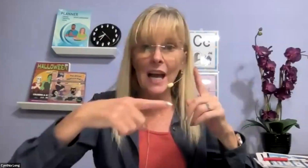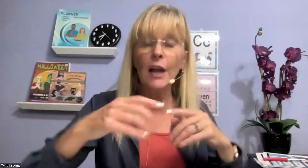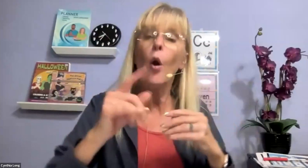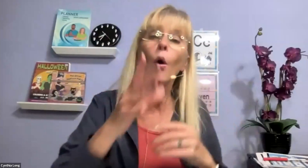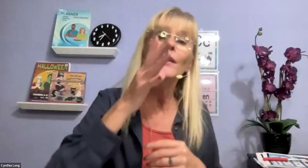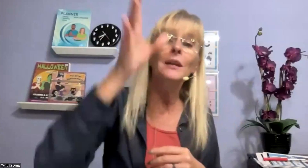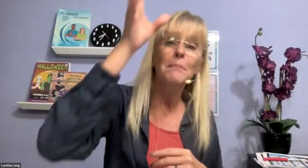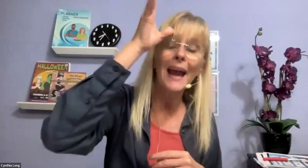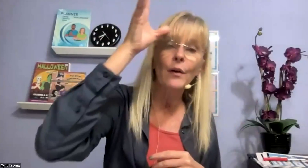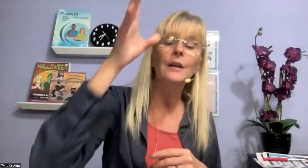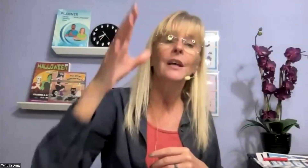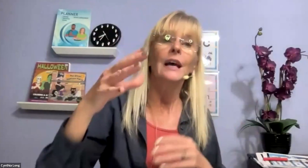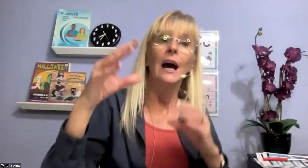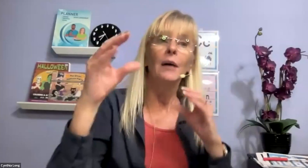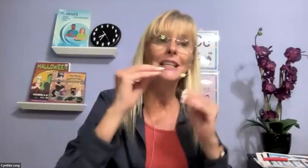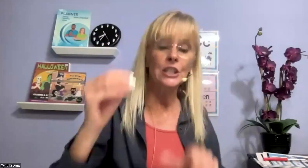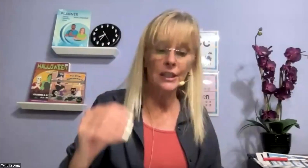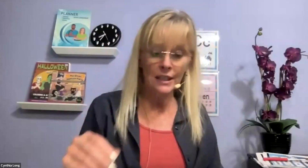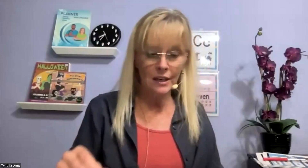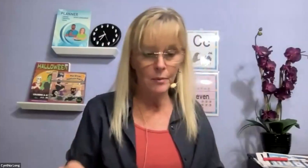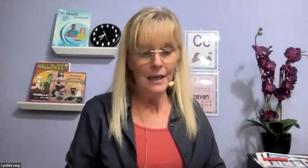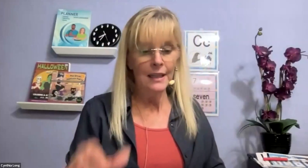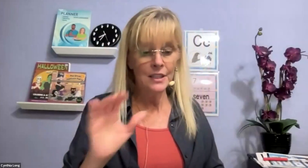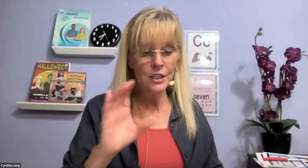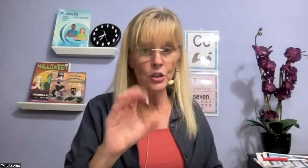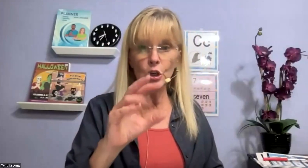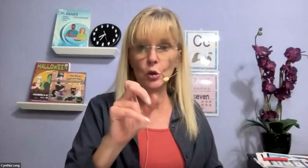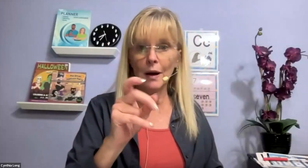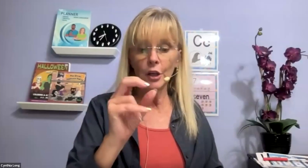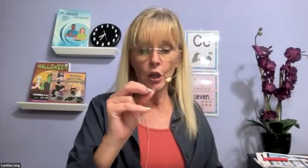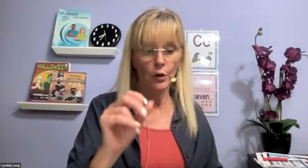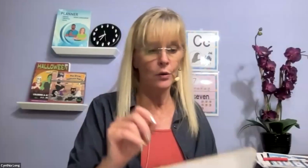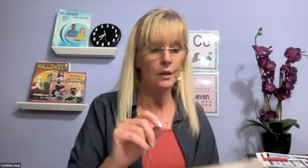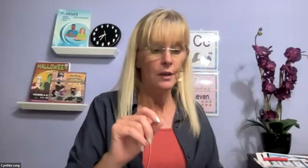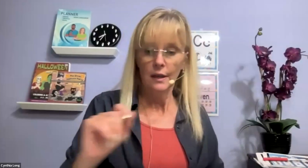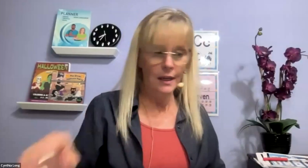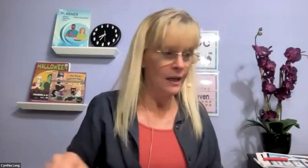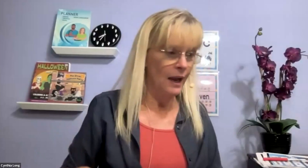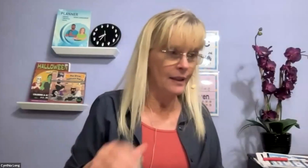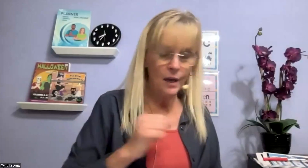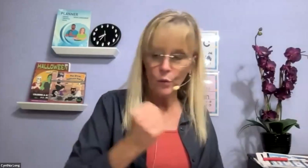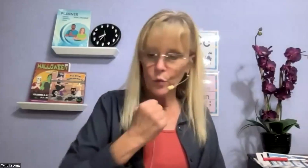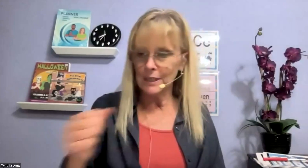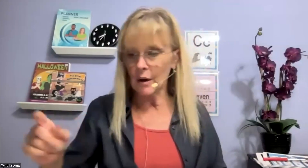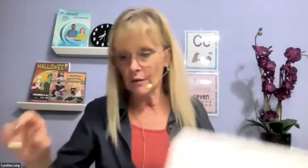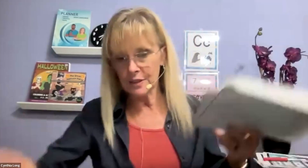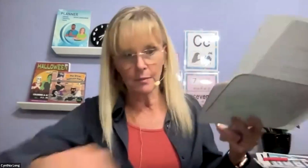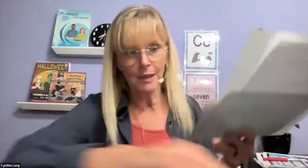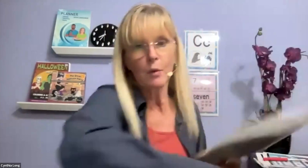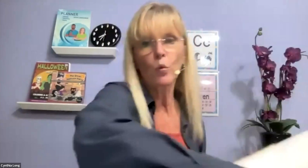sign, or even a parent teaching them. This is your coupon code, and I think I rubbed it off some. Let me